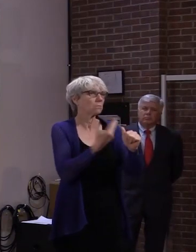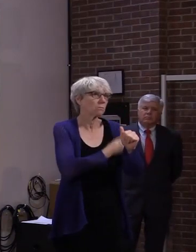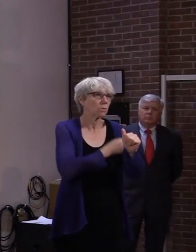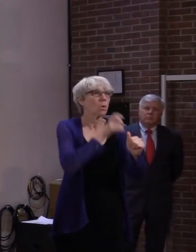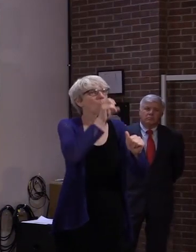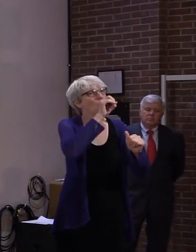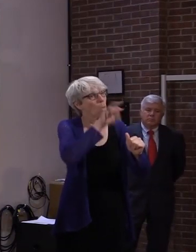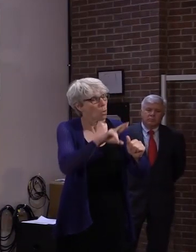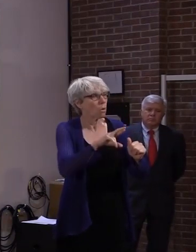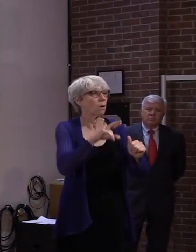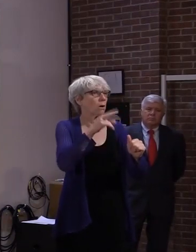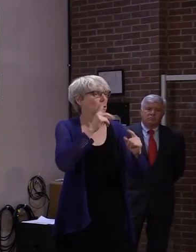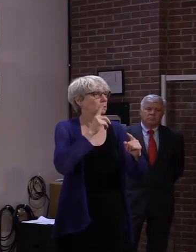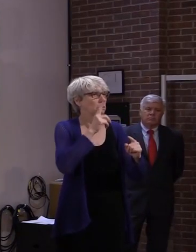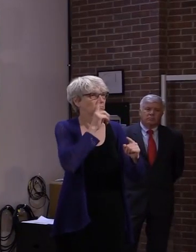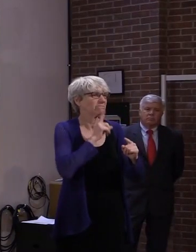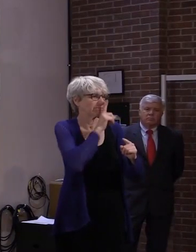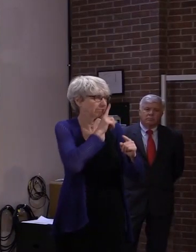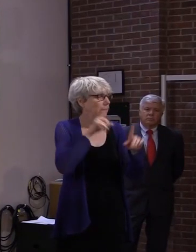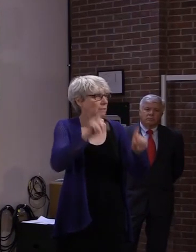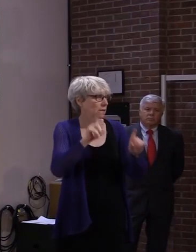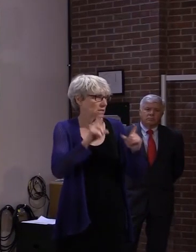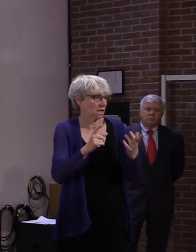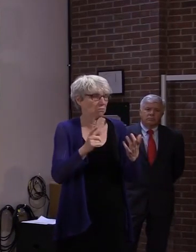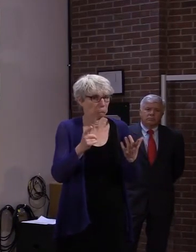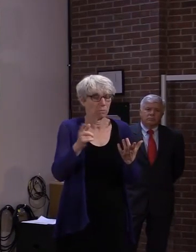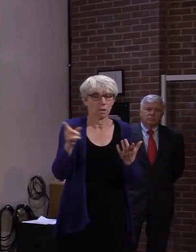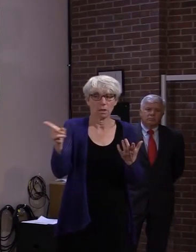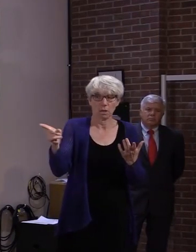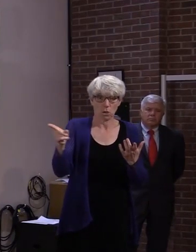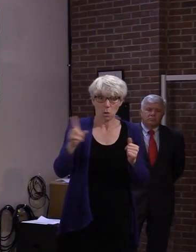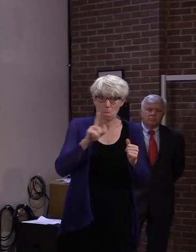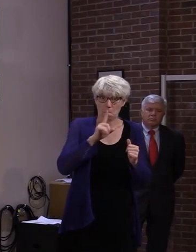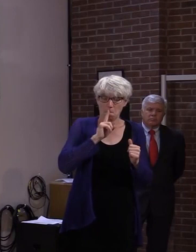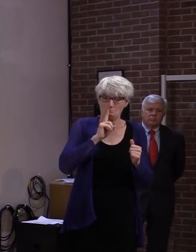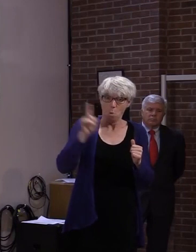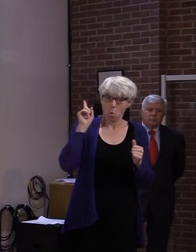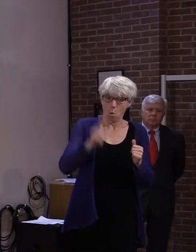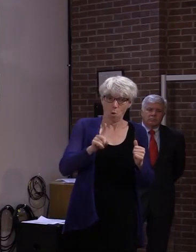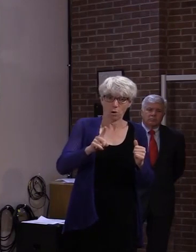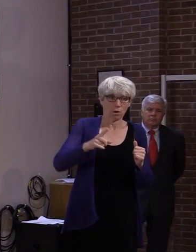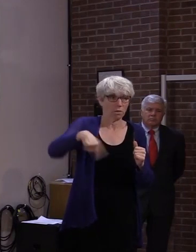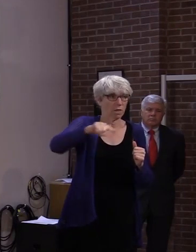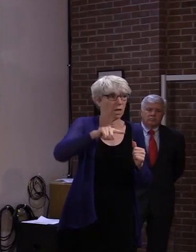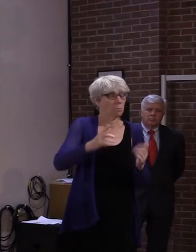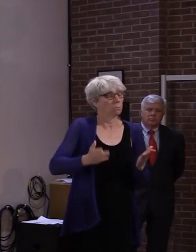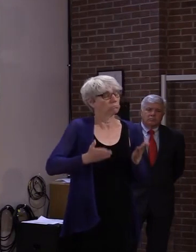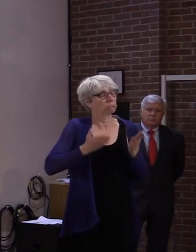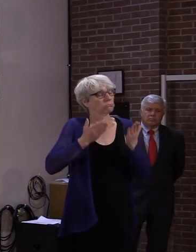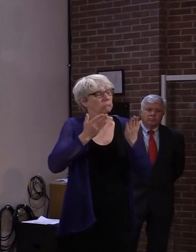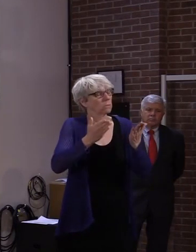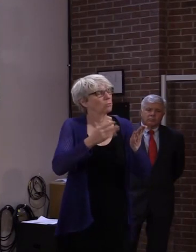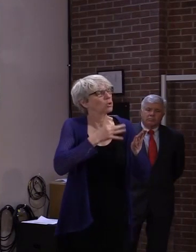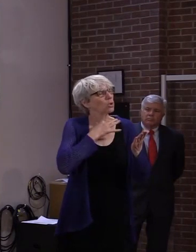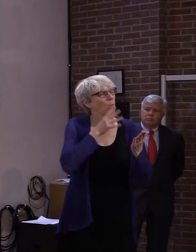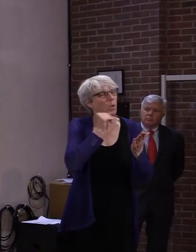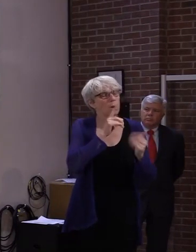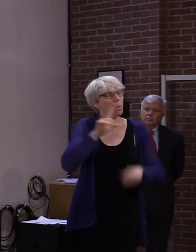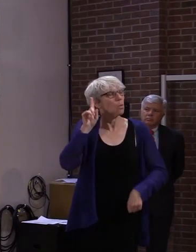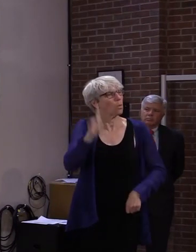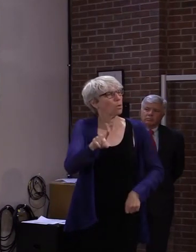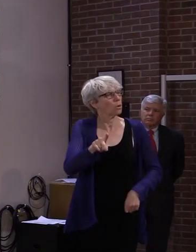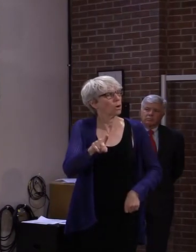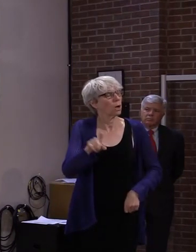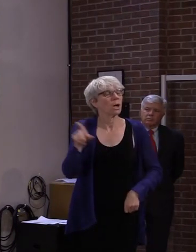well why not take whatever steps you would need to take uh in order to use your executive authority to compel